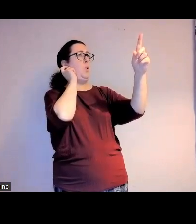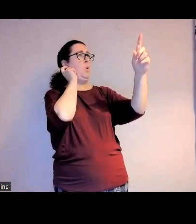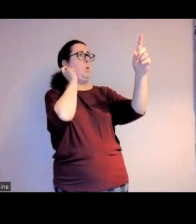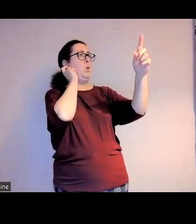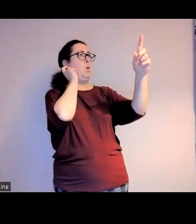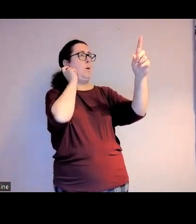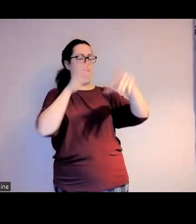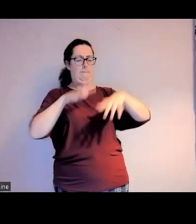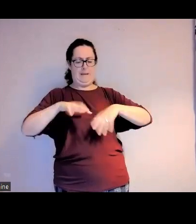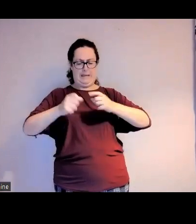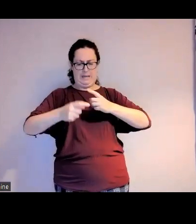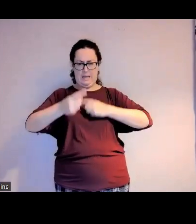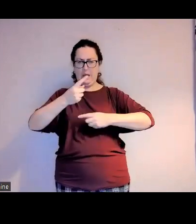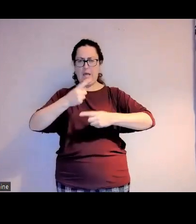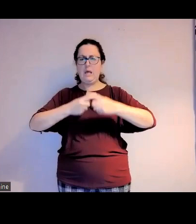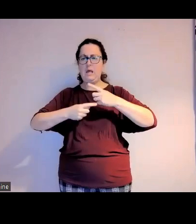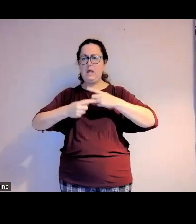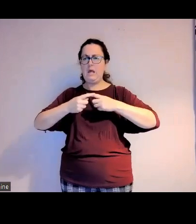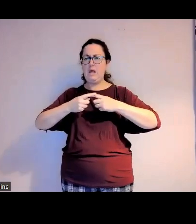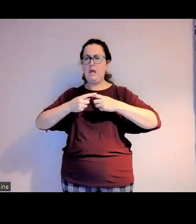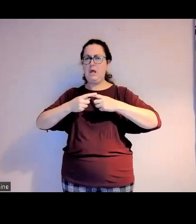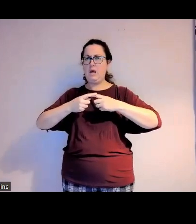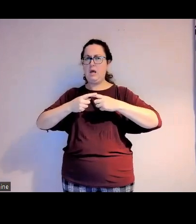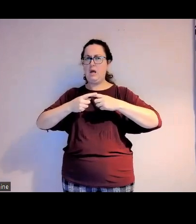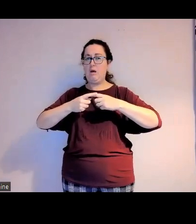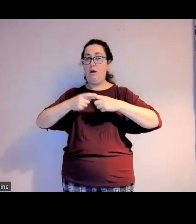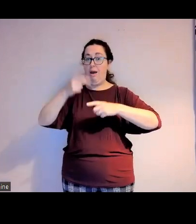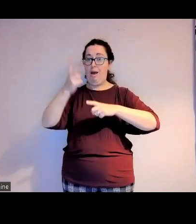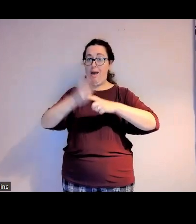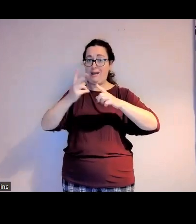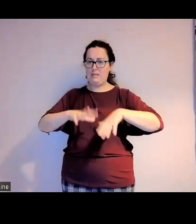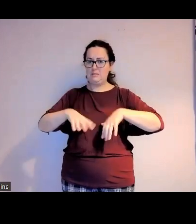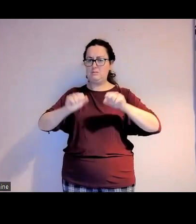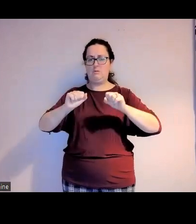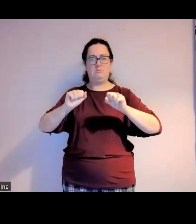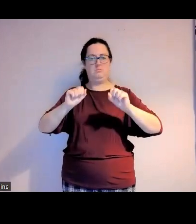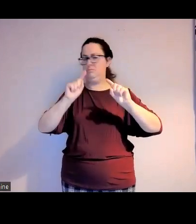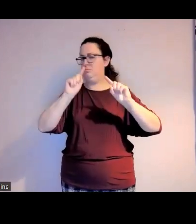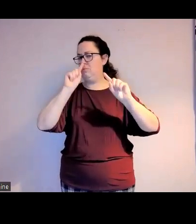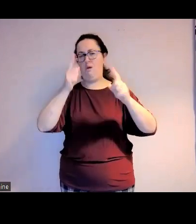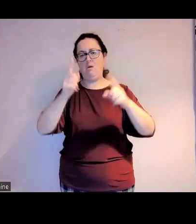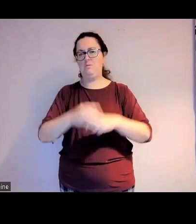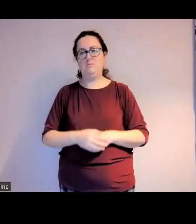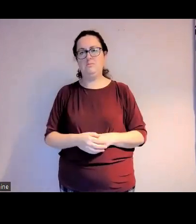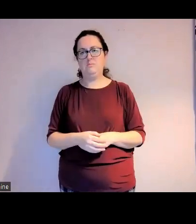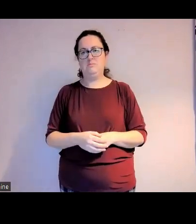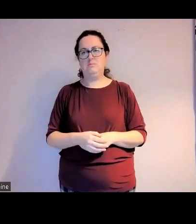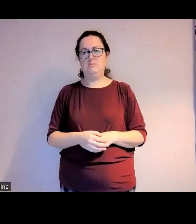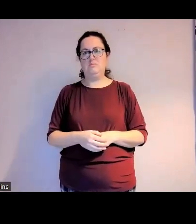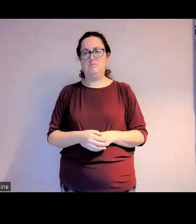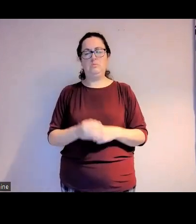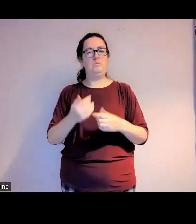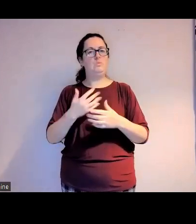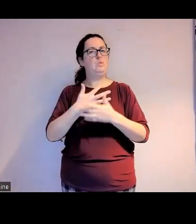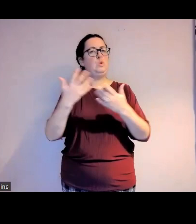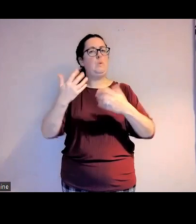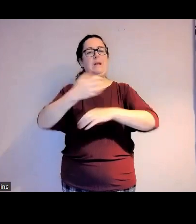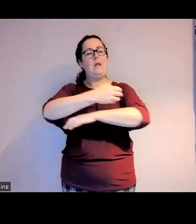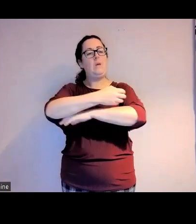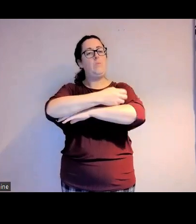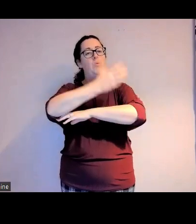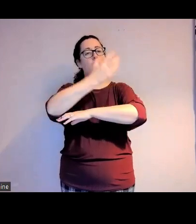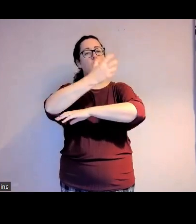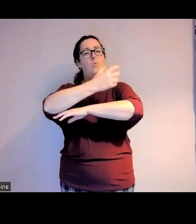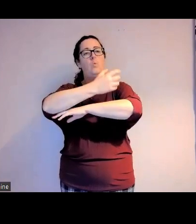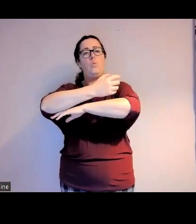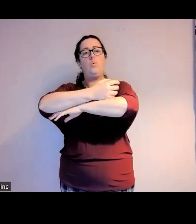beginning, but we cannot start all over again. Too many daybreaks checked off since this